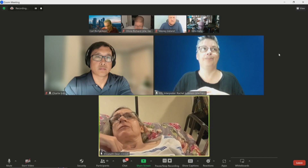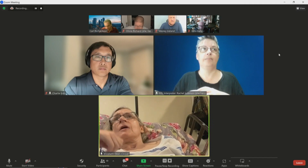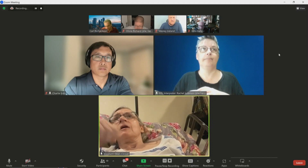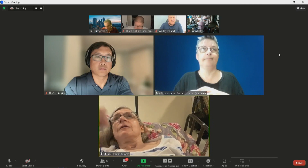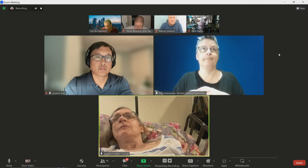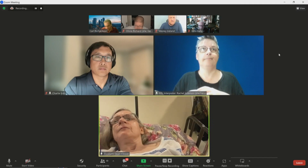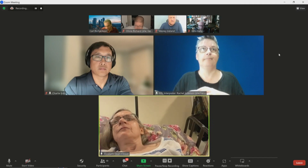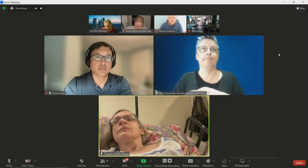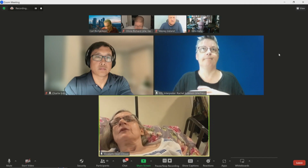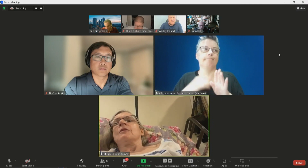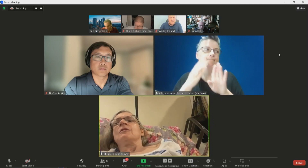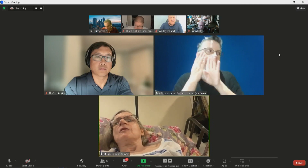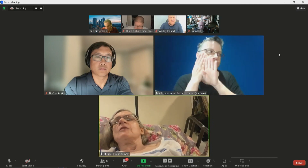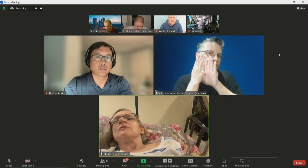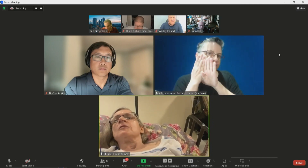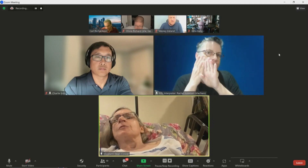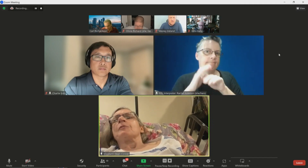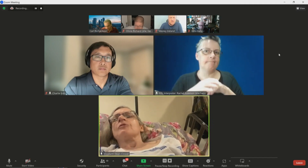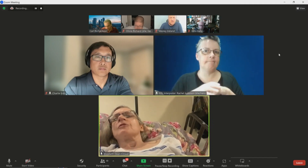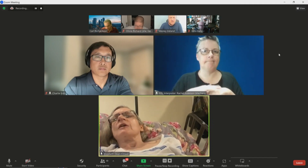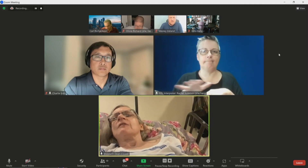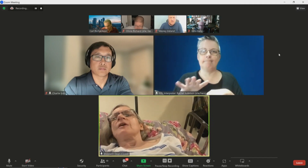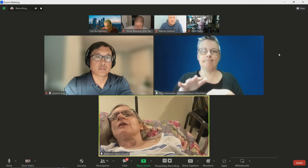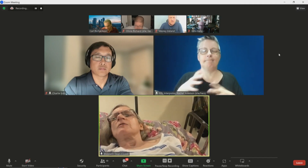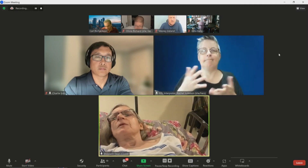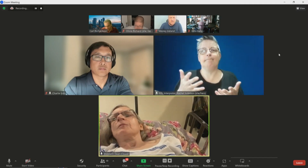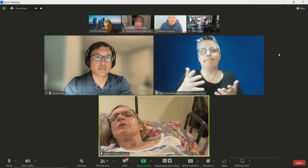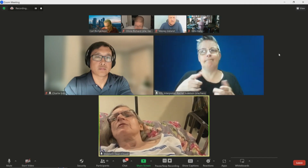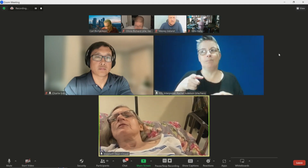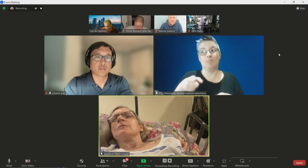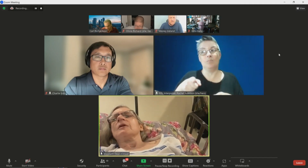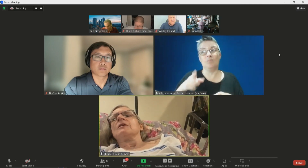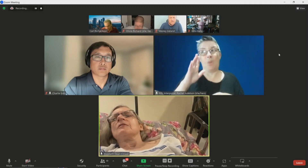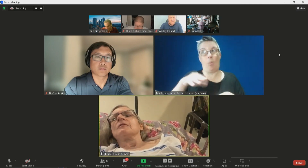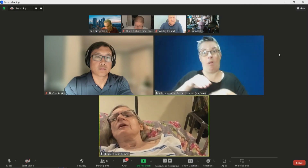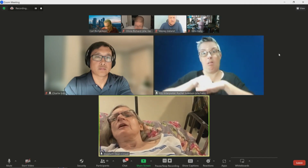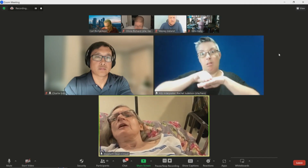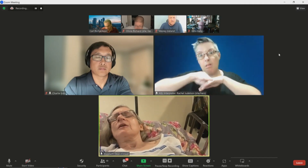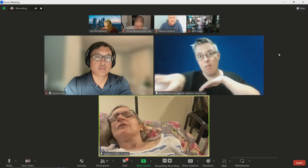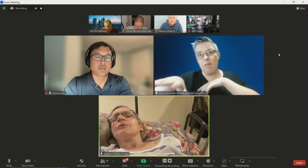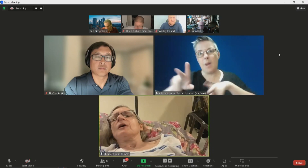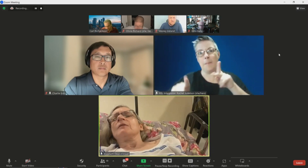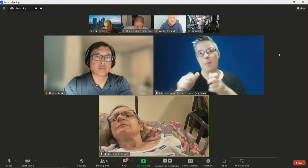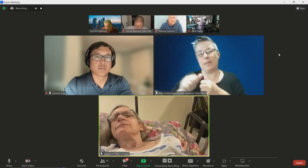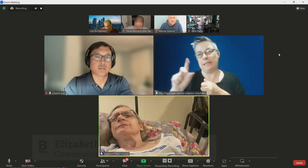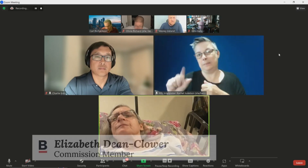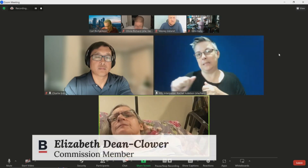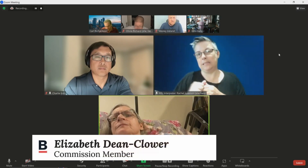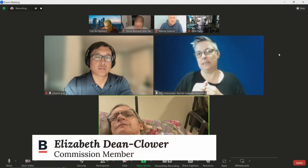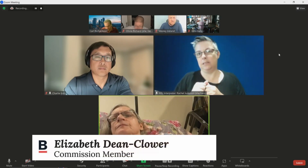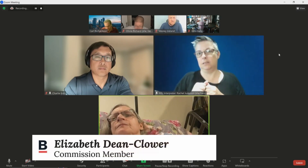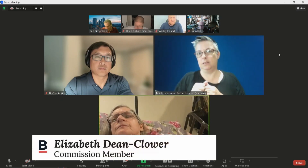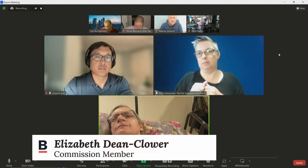recognizing that this disproportionately affects people with disabilities in a negative way.